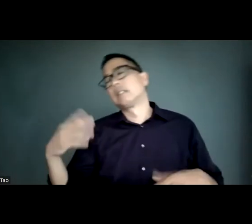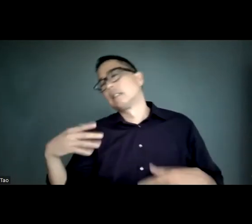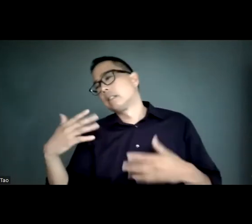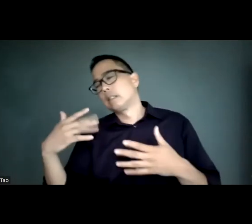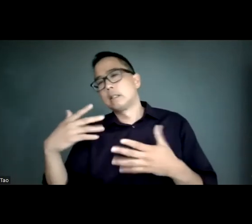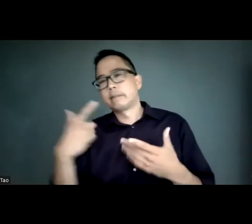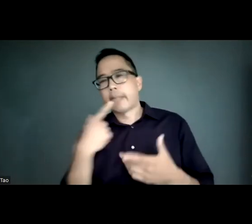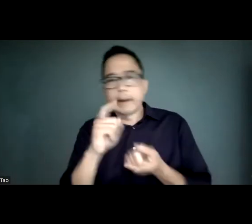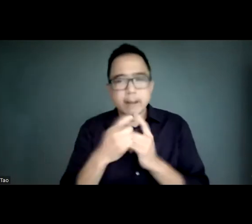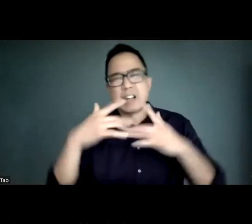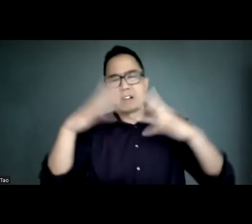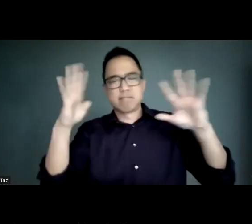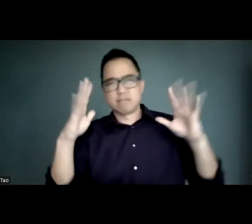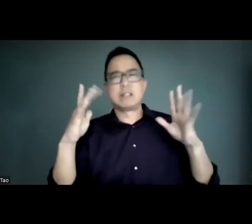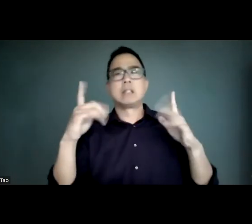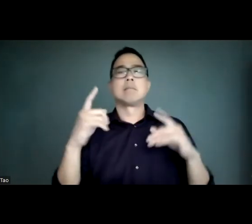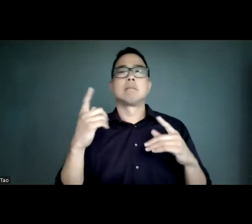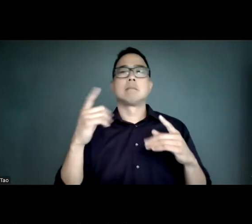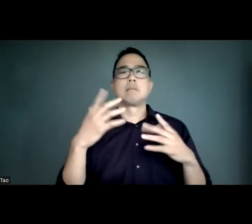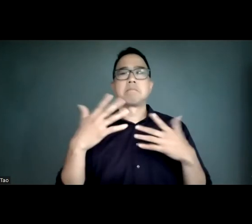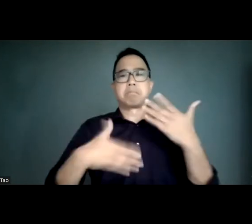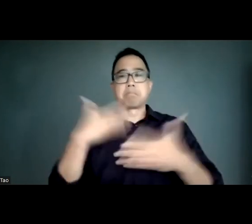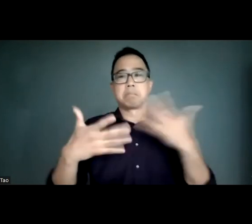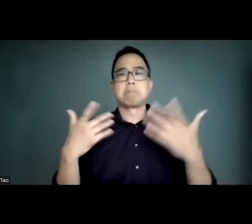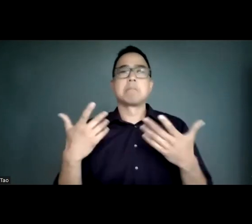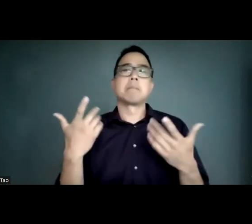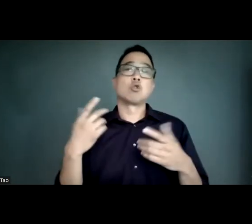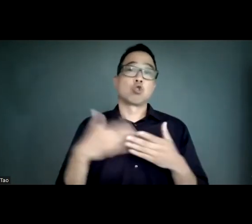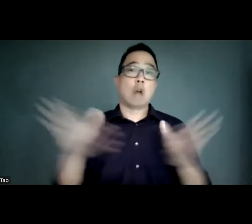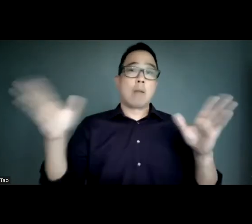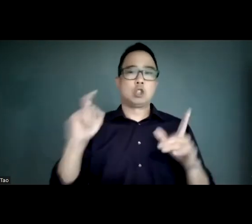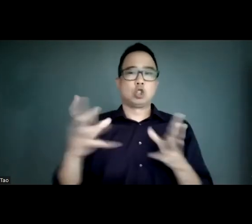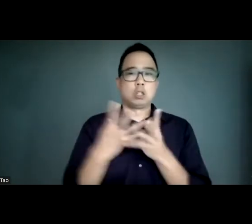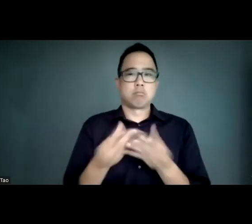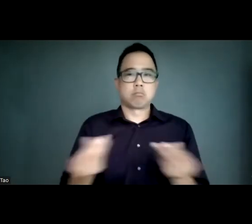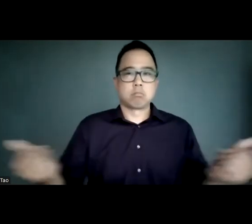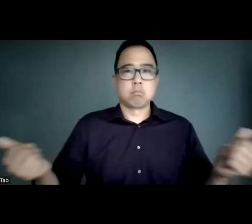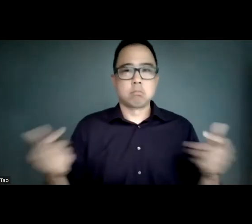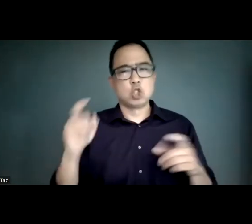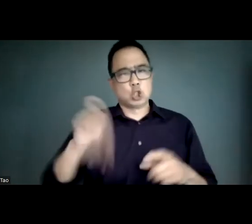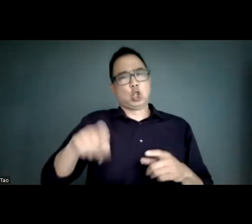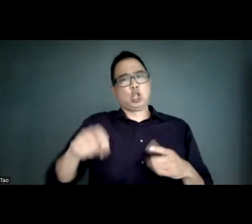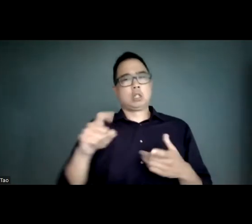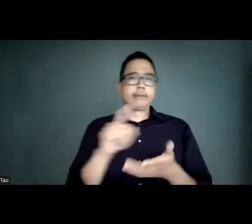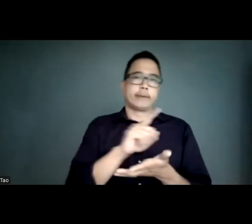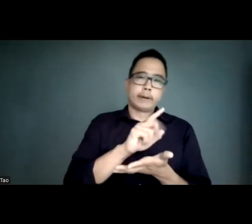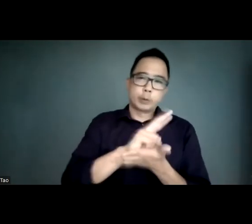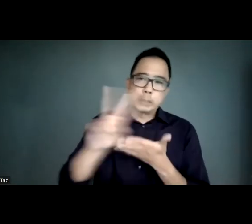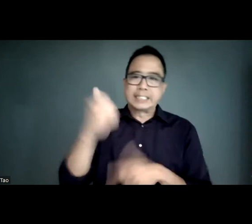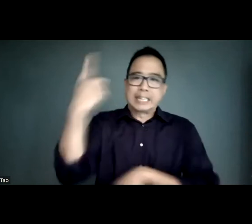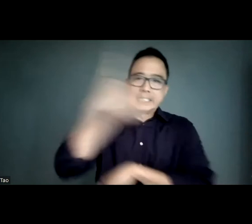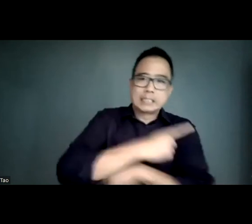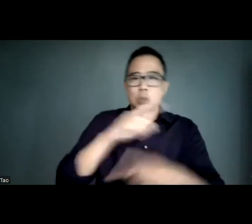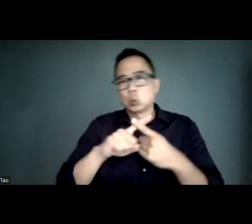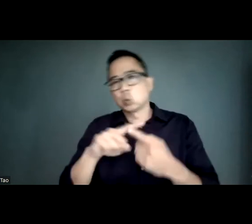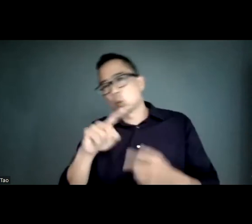is that the effects of COVID persist, taste, fever, et cetera. In